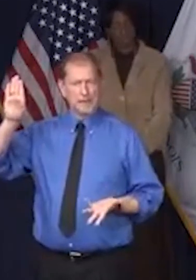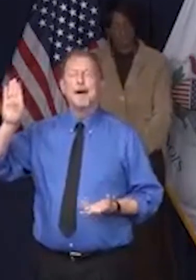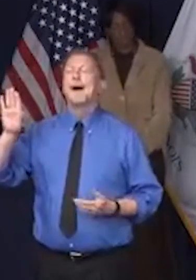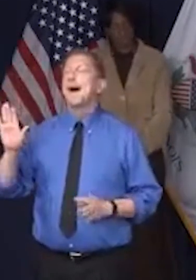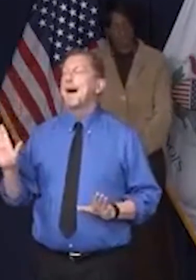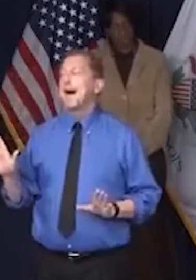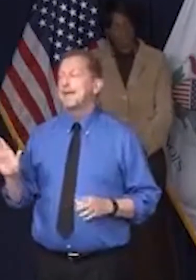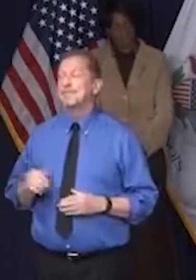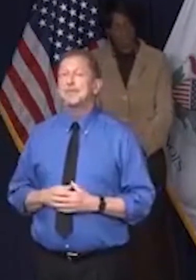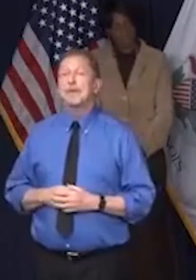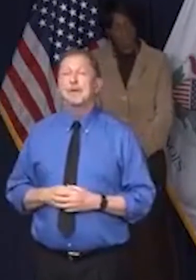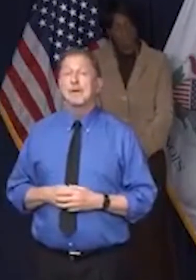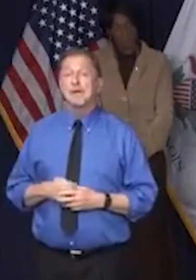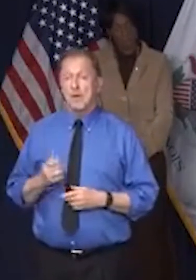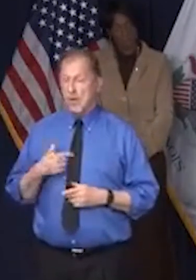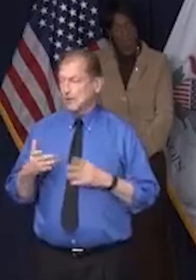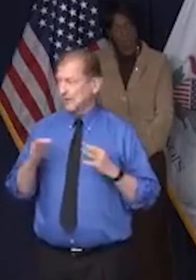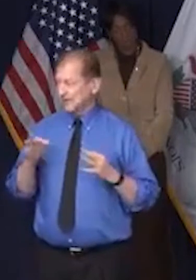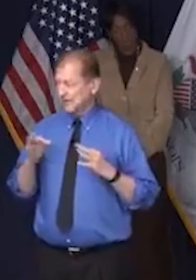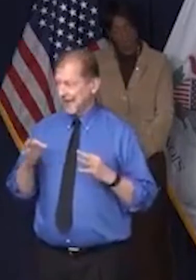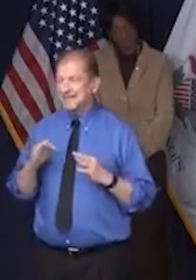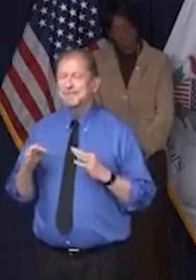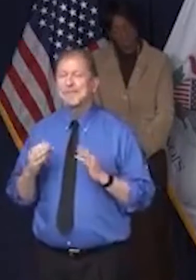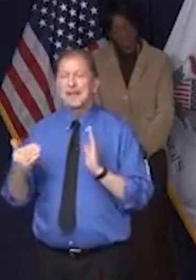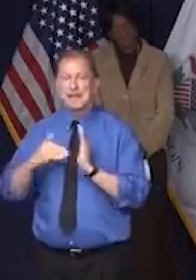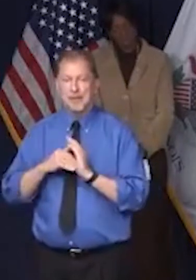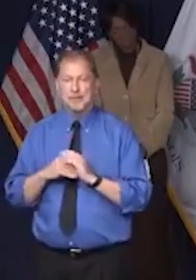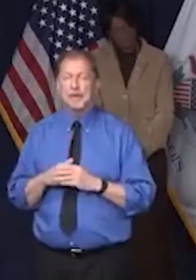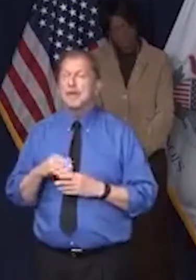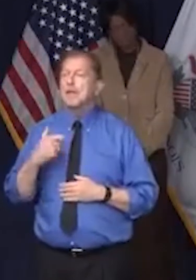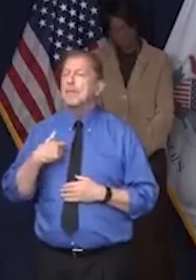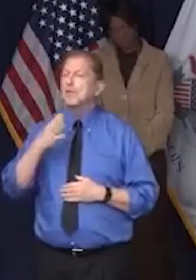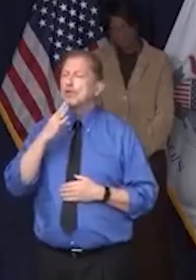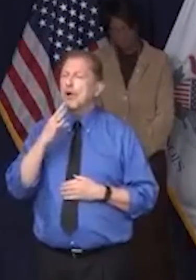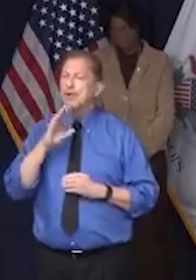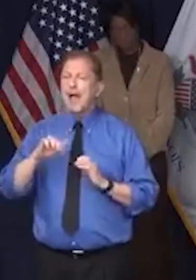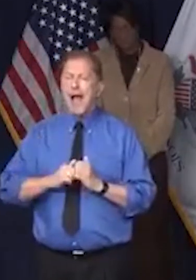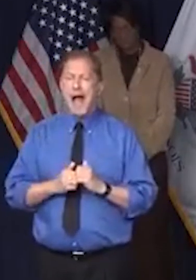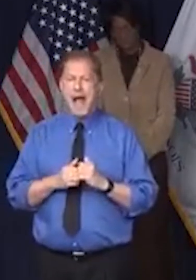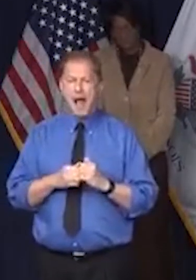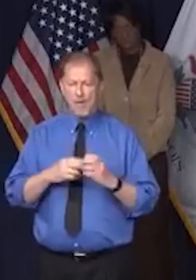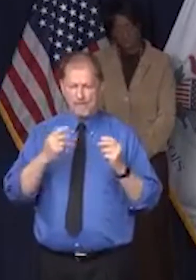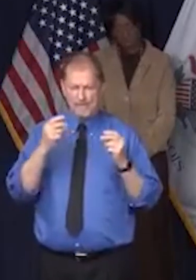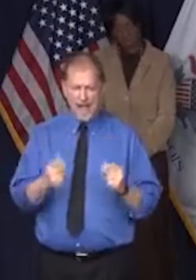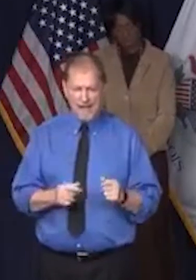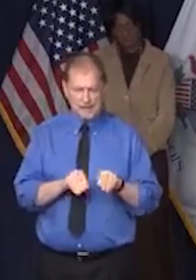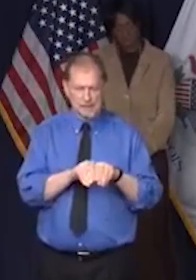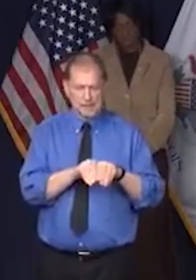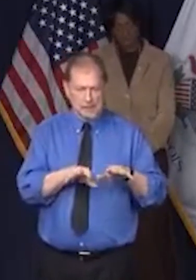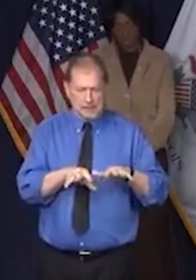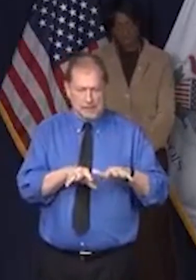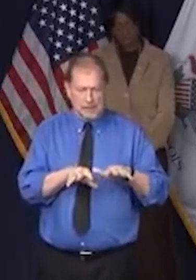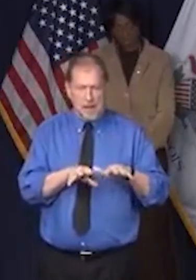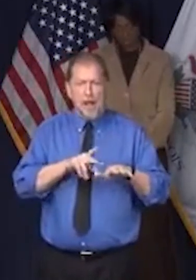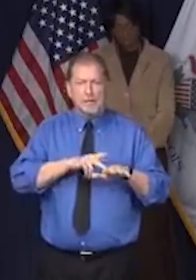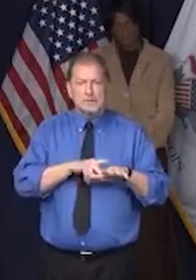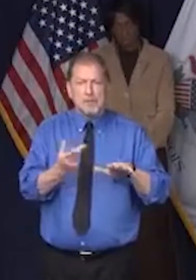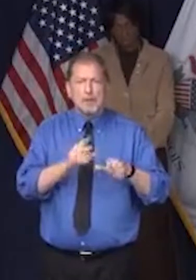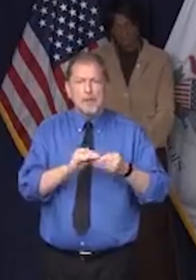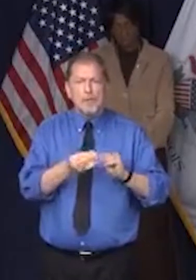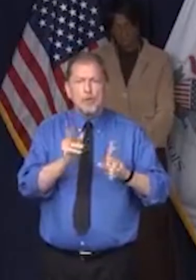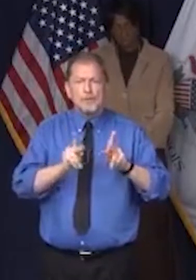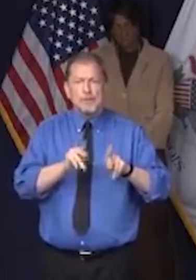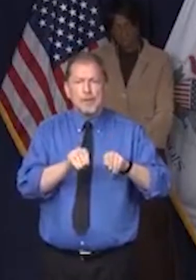note of is that, and we talked about this the other day, the doubling times. You know, how long does it take to double the number of